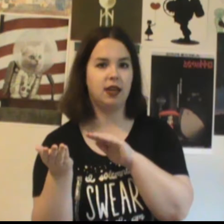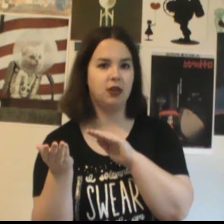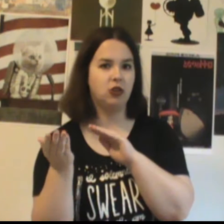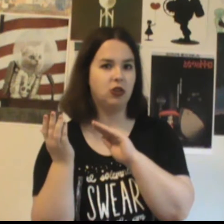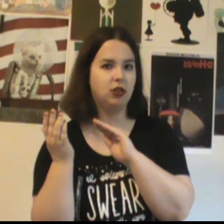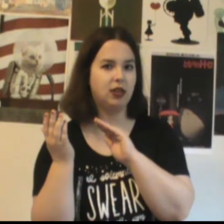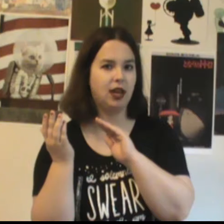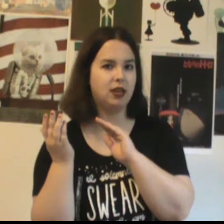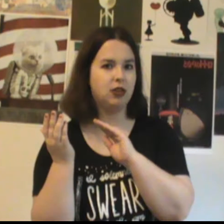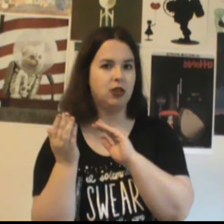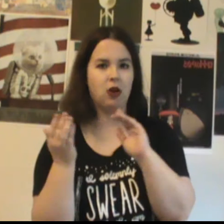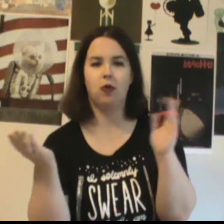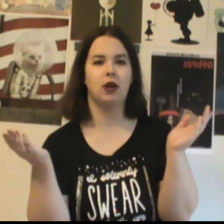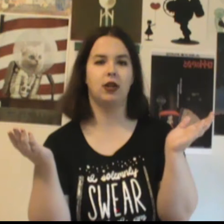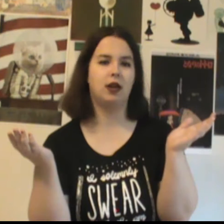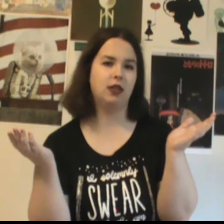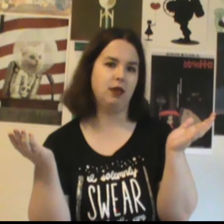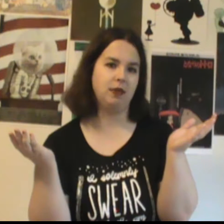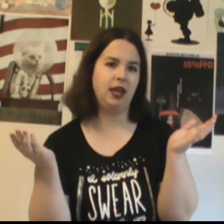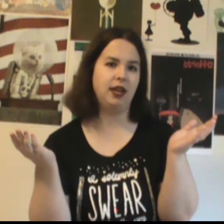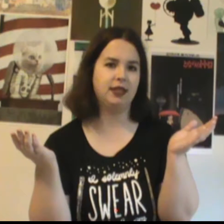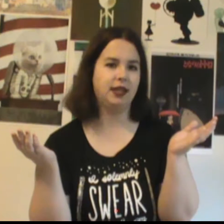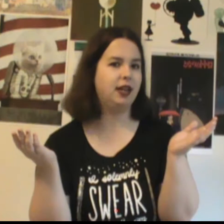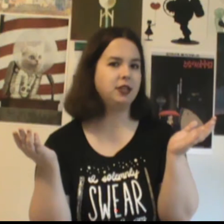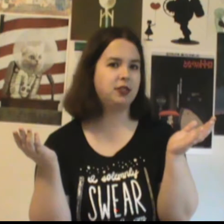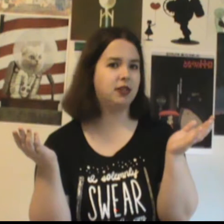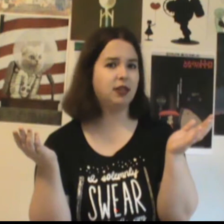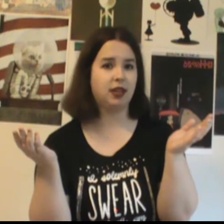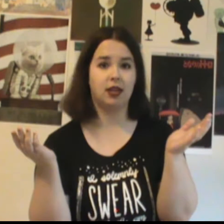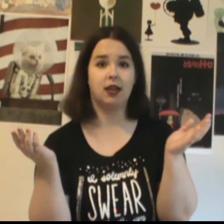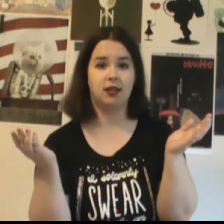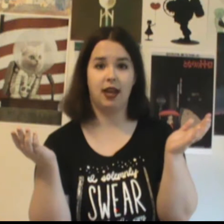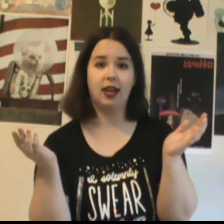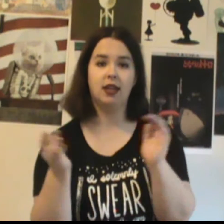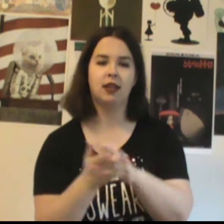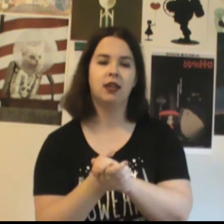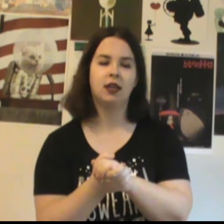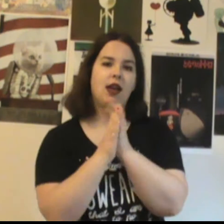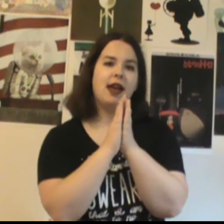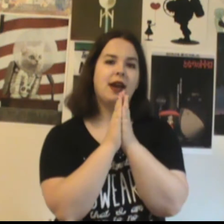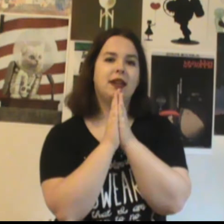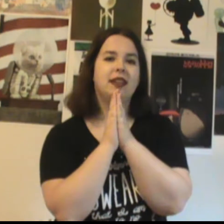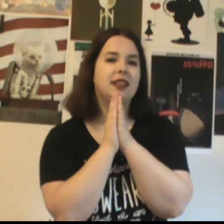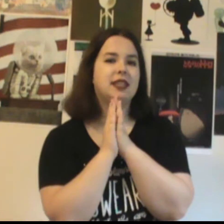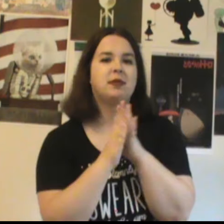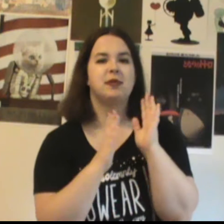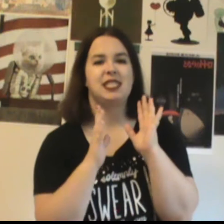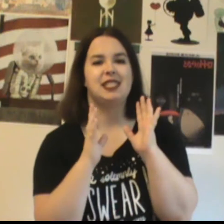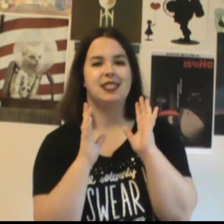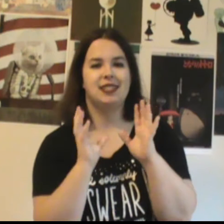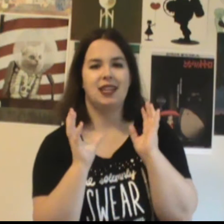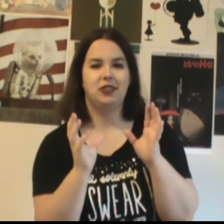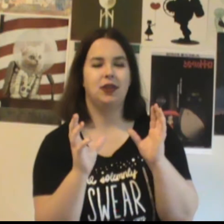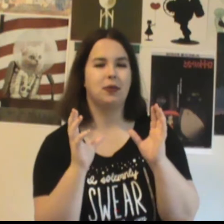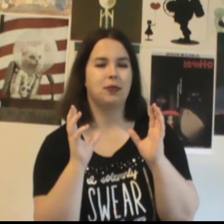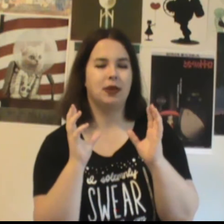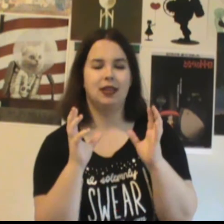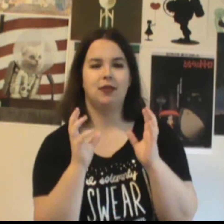and yet no one on the plane has aged like a day. And this was such a really